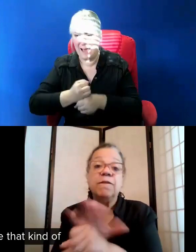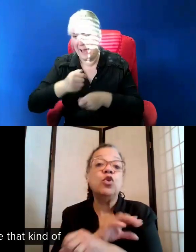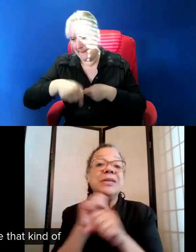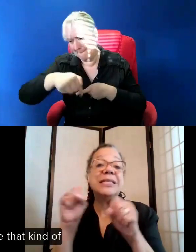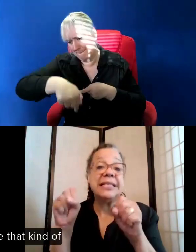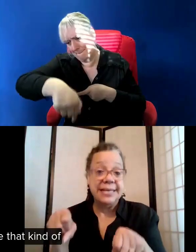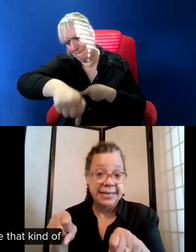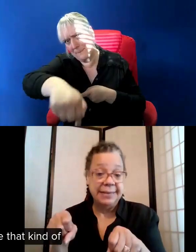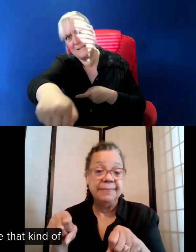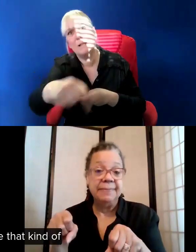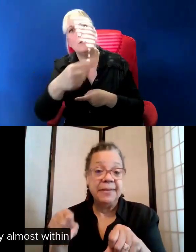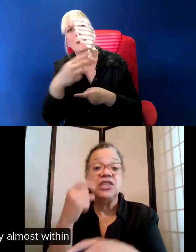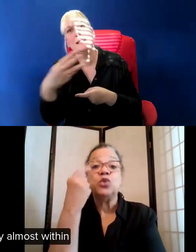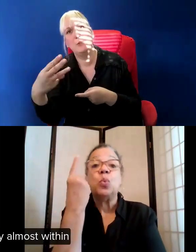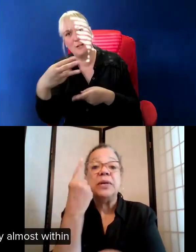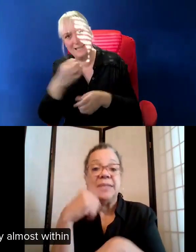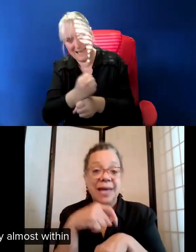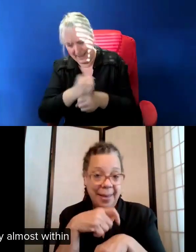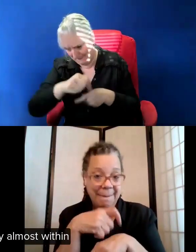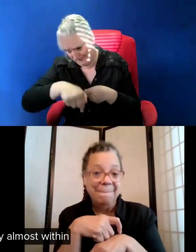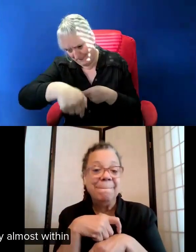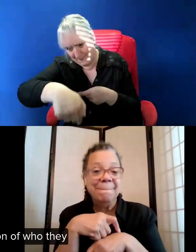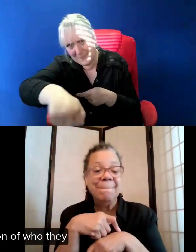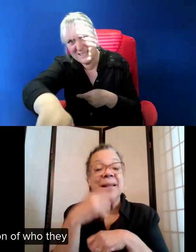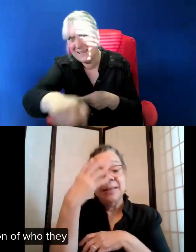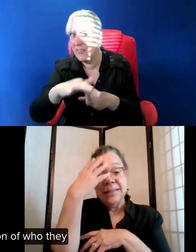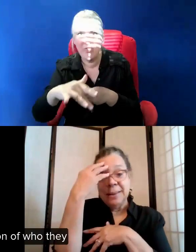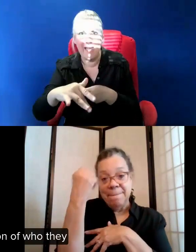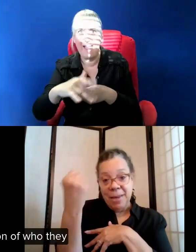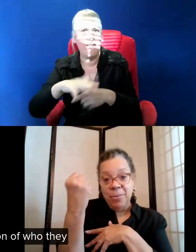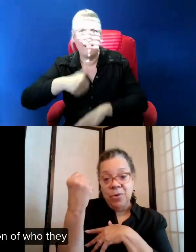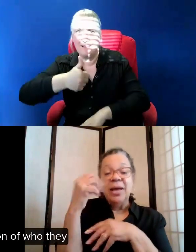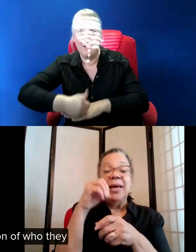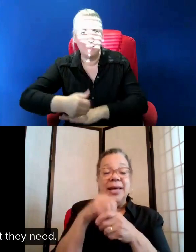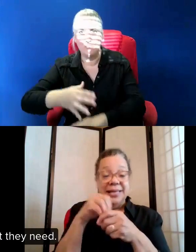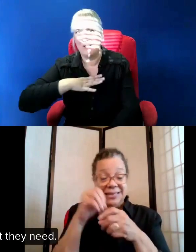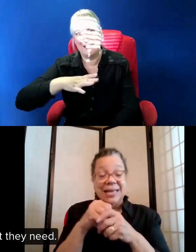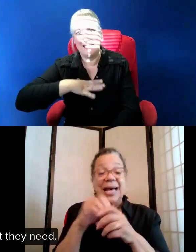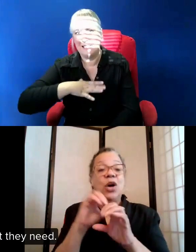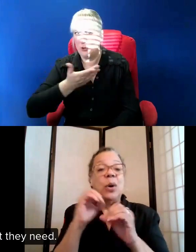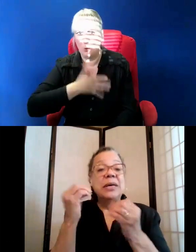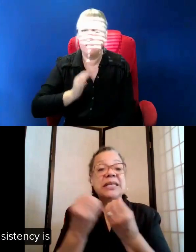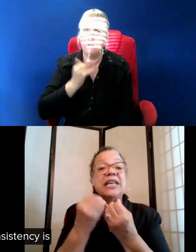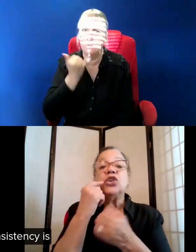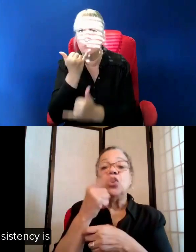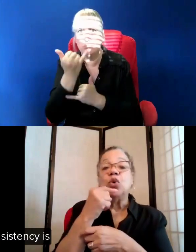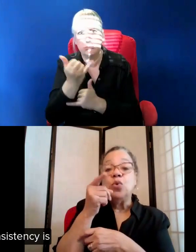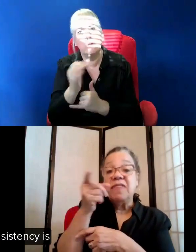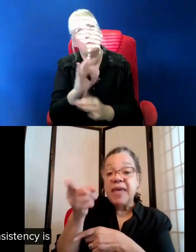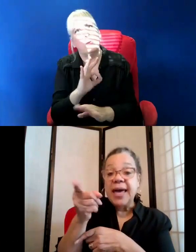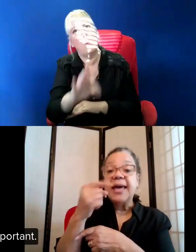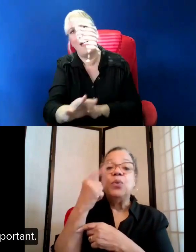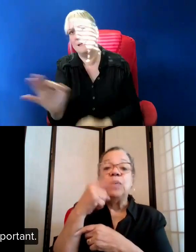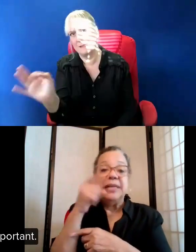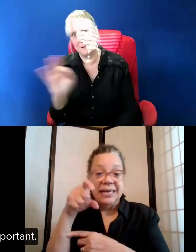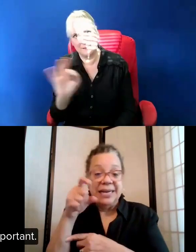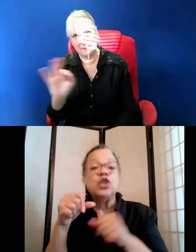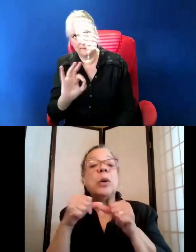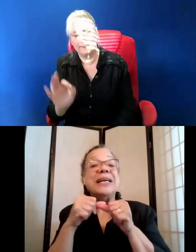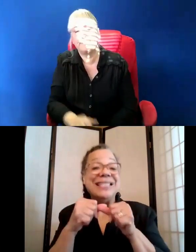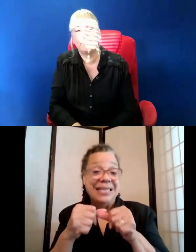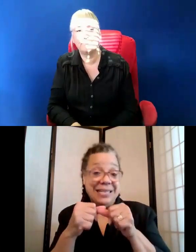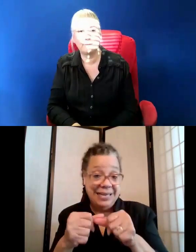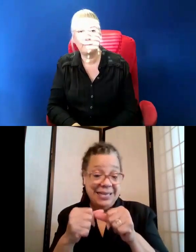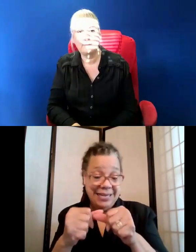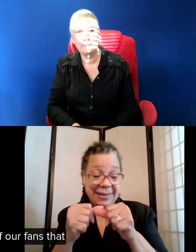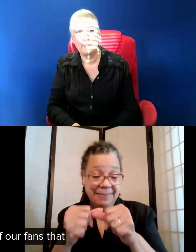wow. So there's like that kind of muscle memory almost within the organization of who they are and what they need. So that consistency is really important.